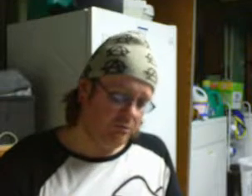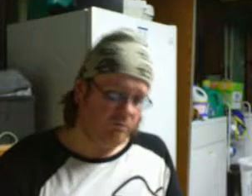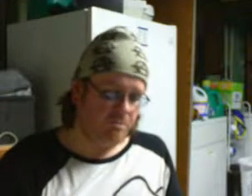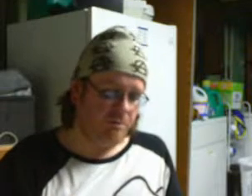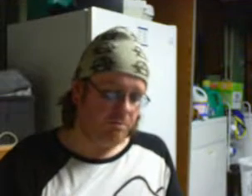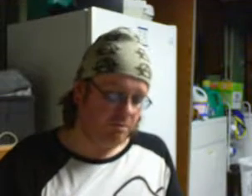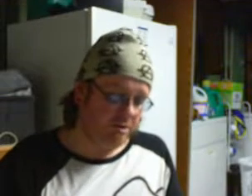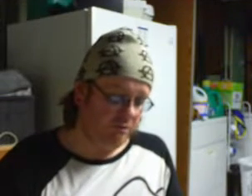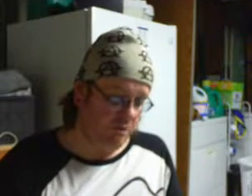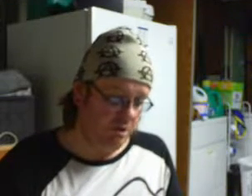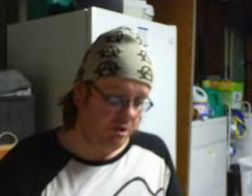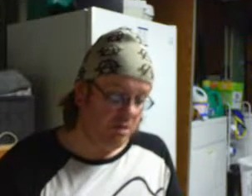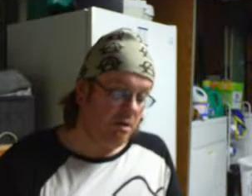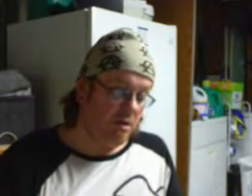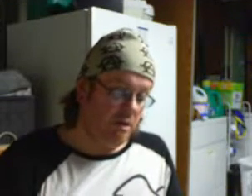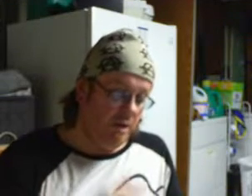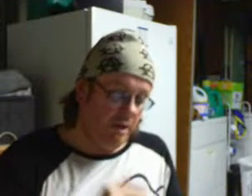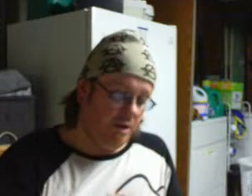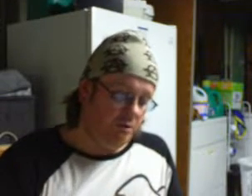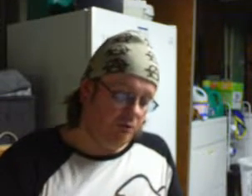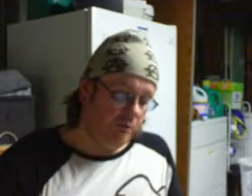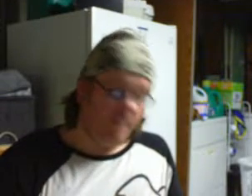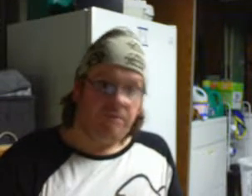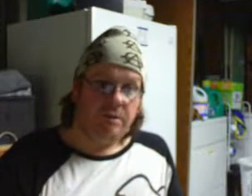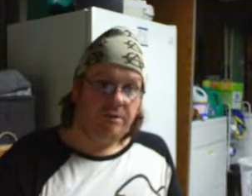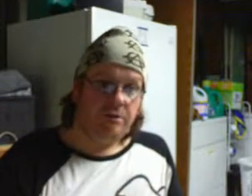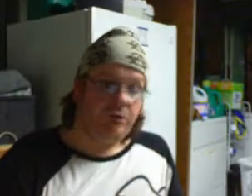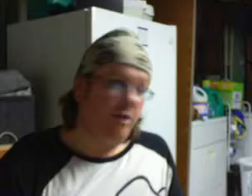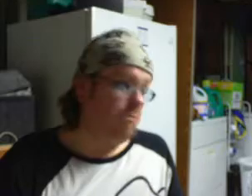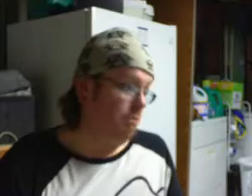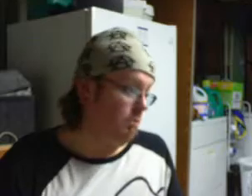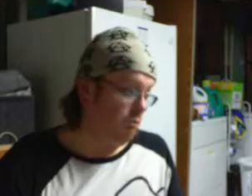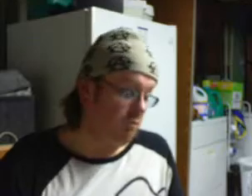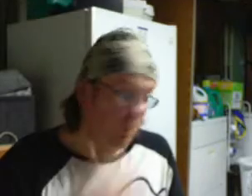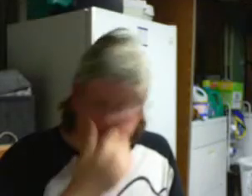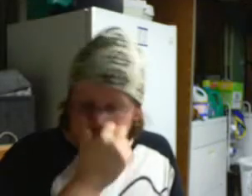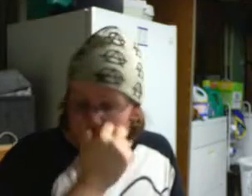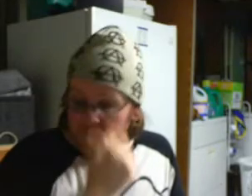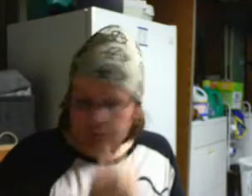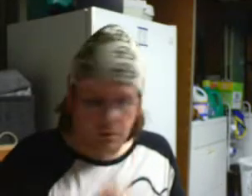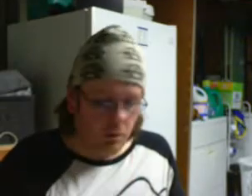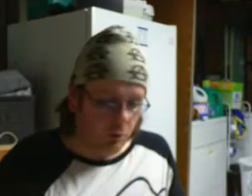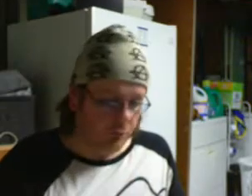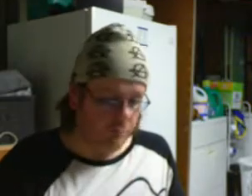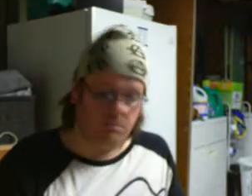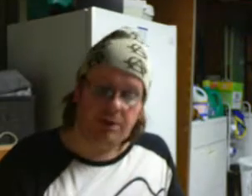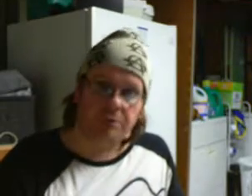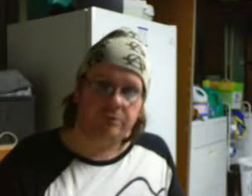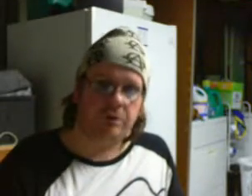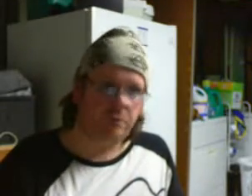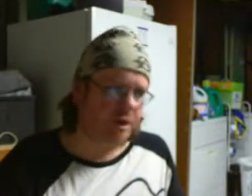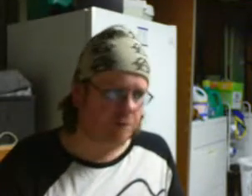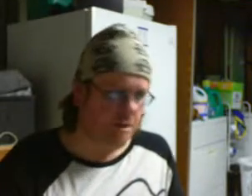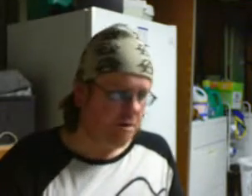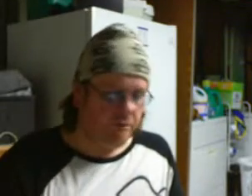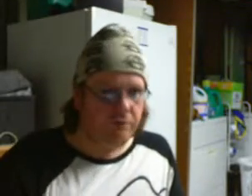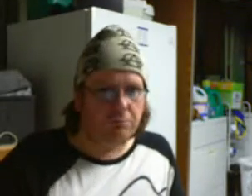of the priesthood, and Joab fled to the temple and was holding on to the altar, but he was killed anyway. These were